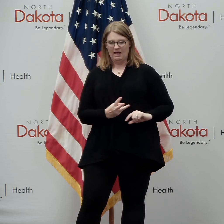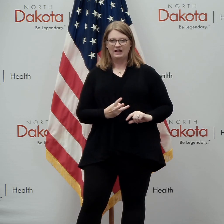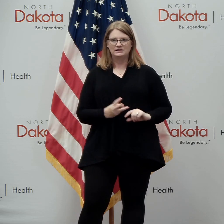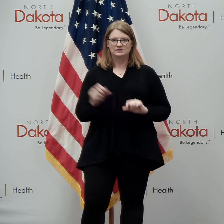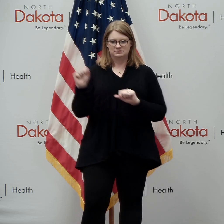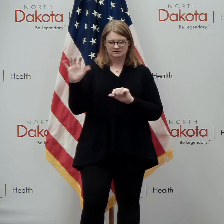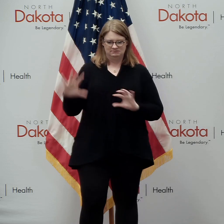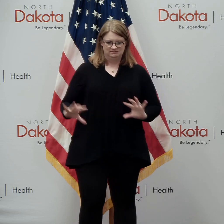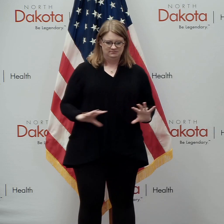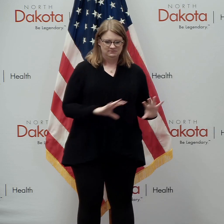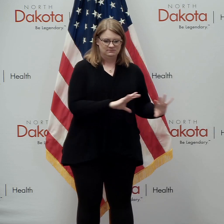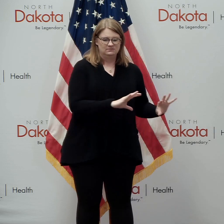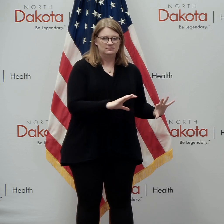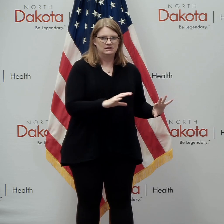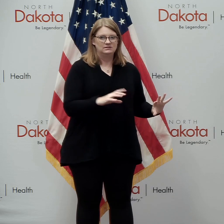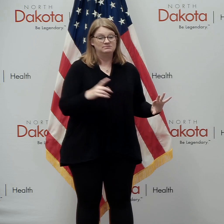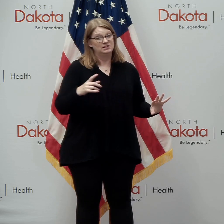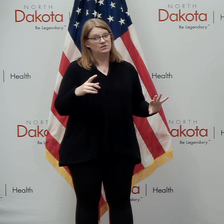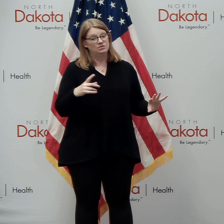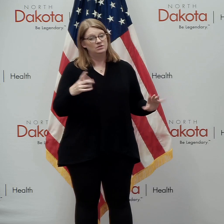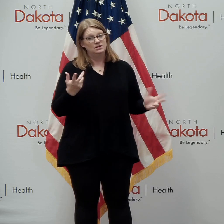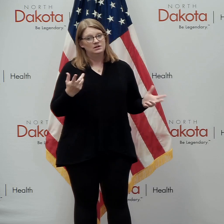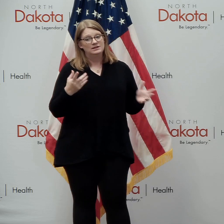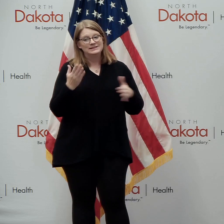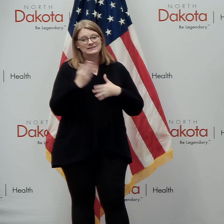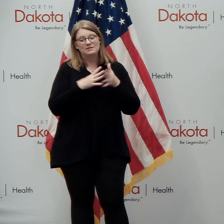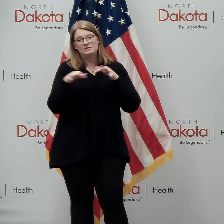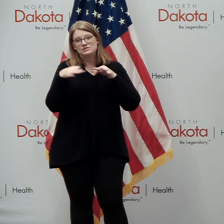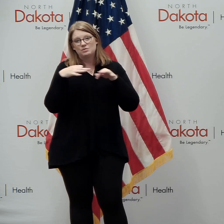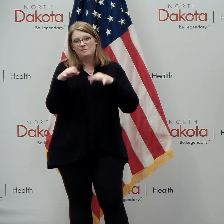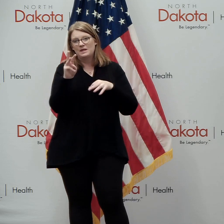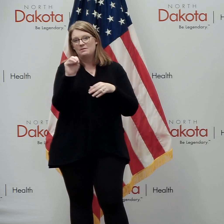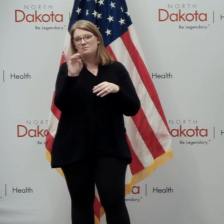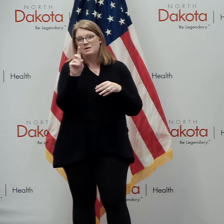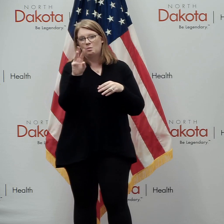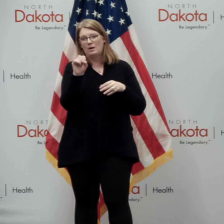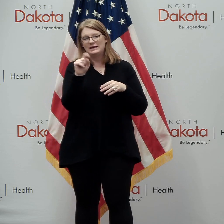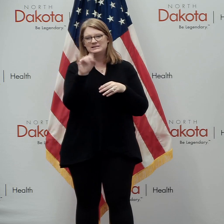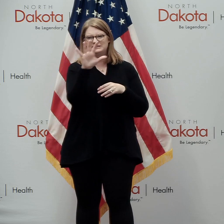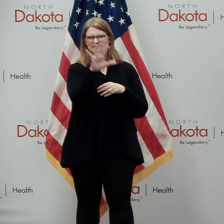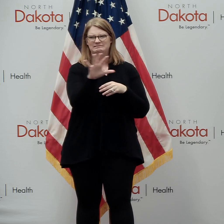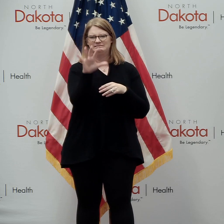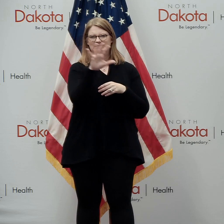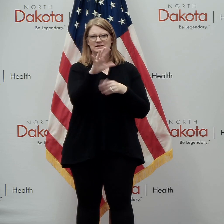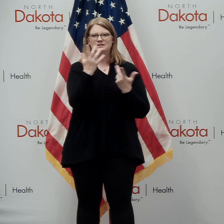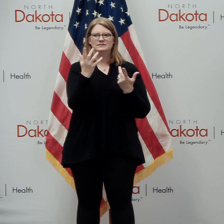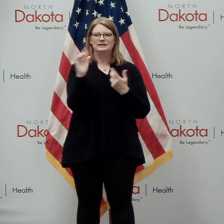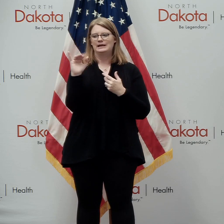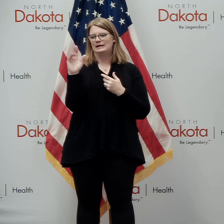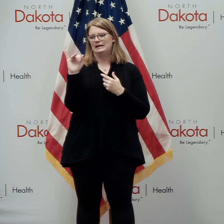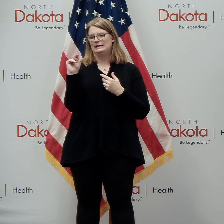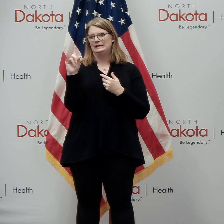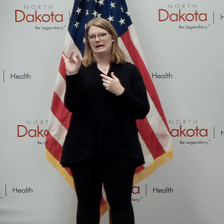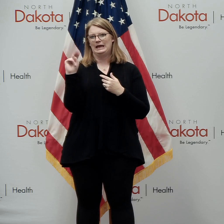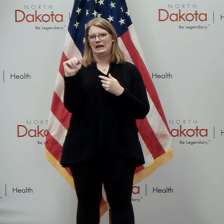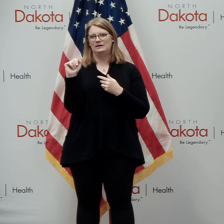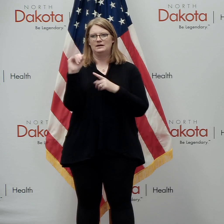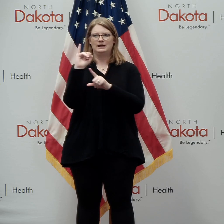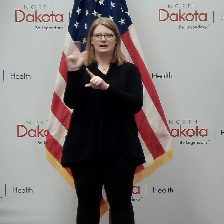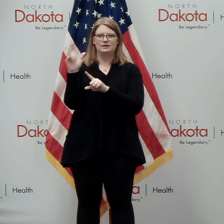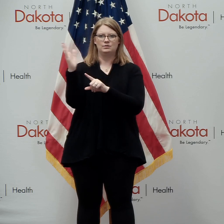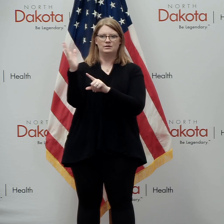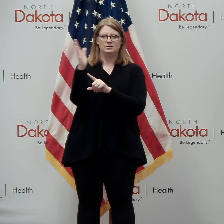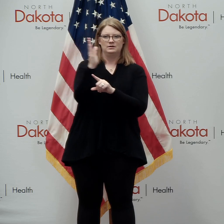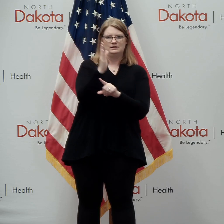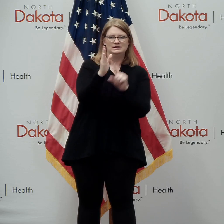we're probably all hoping that, as some people might describe the Midwest, expanding kind of from Indiana and Illinois over to North